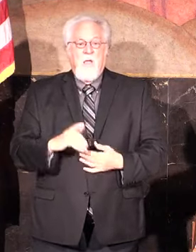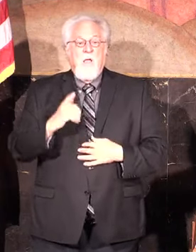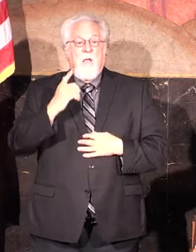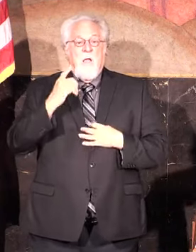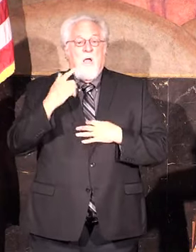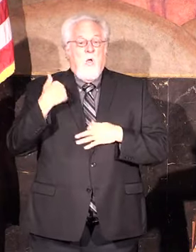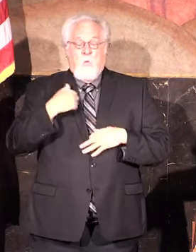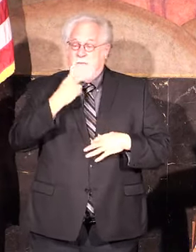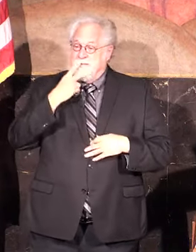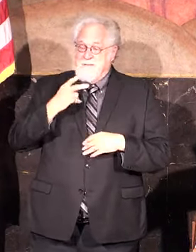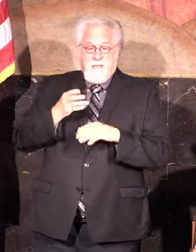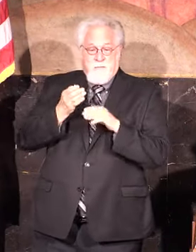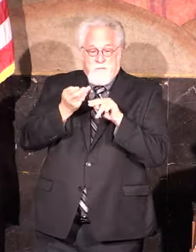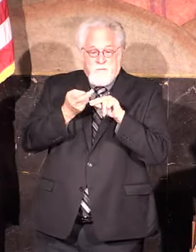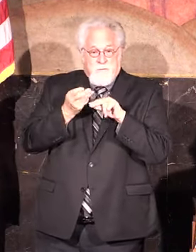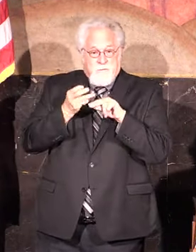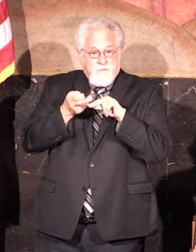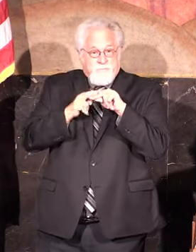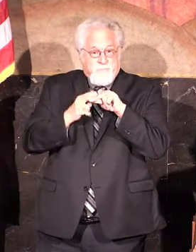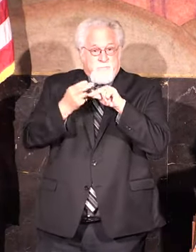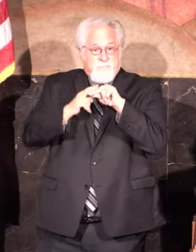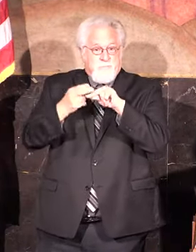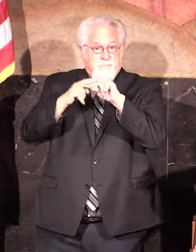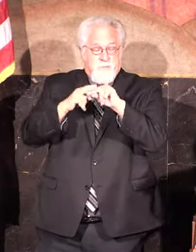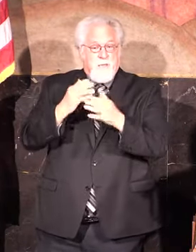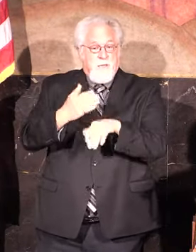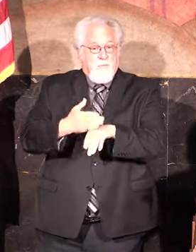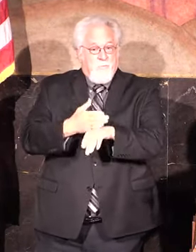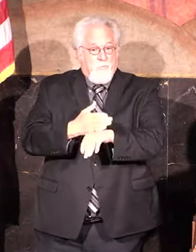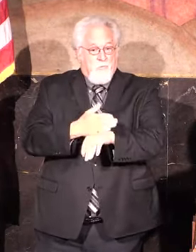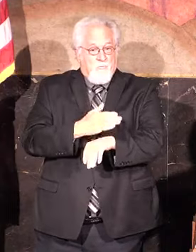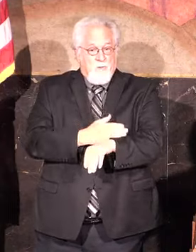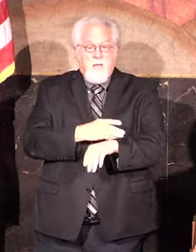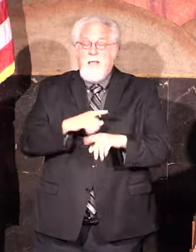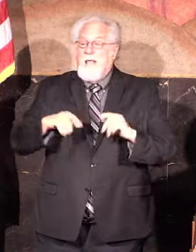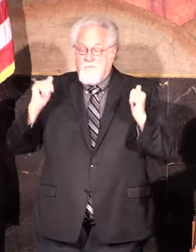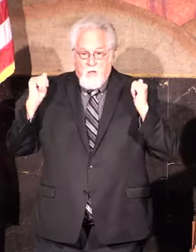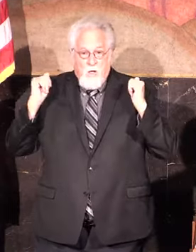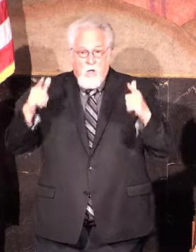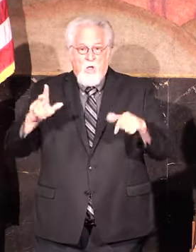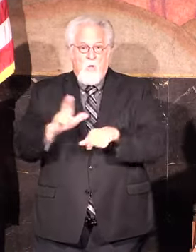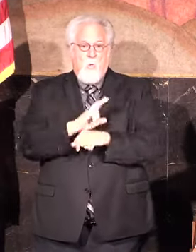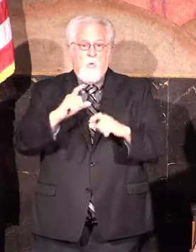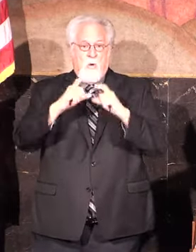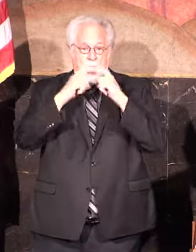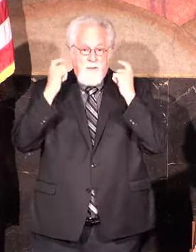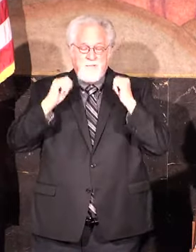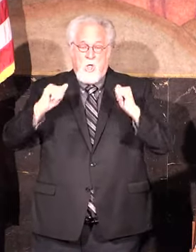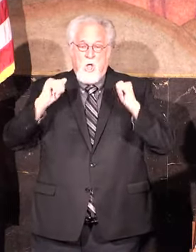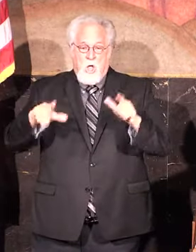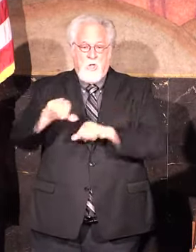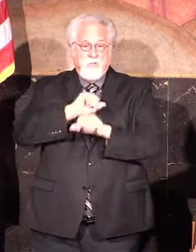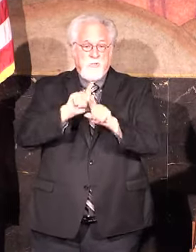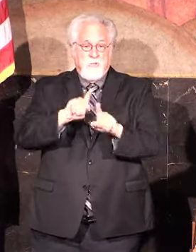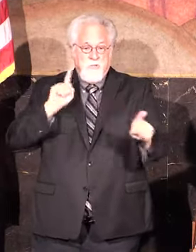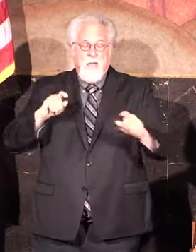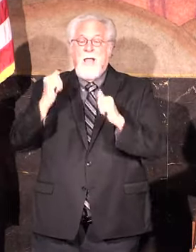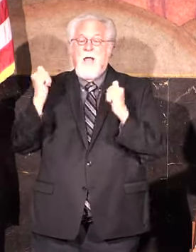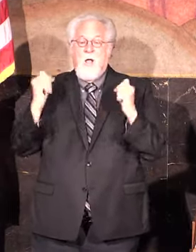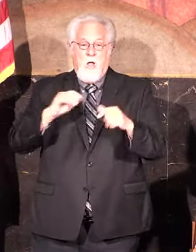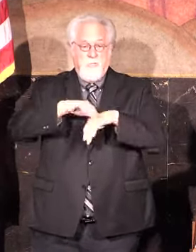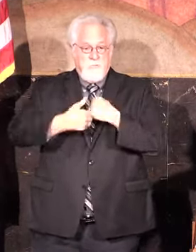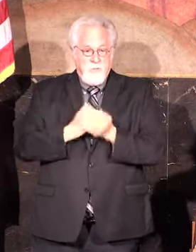we're seeing modest improvements, what we know is if everybody wore the mask, if everybody social distanced, if everybody washed their hands, if